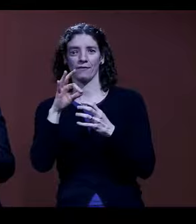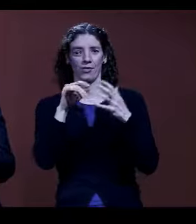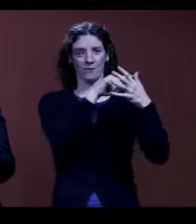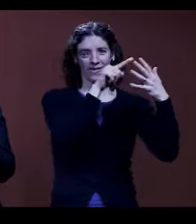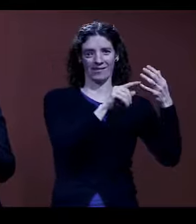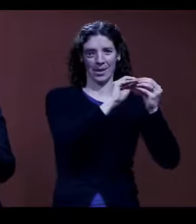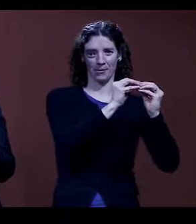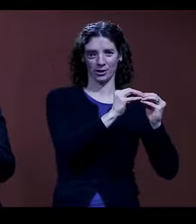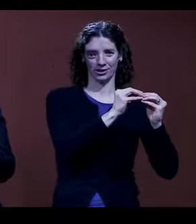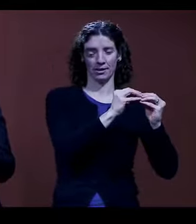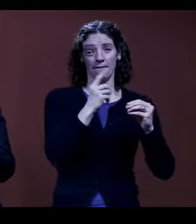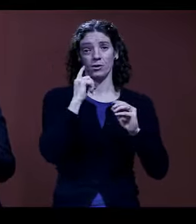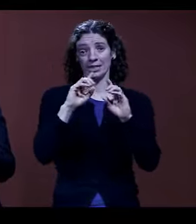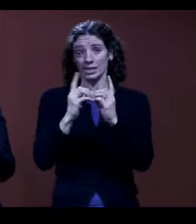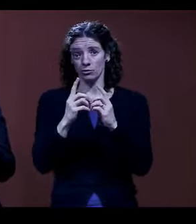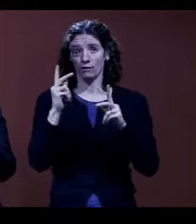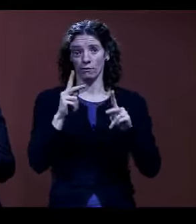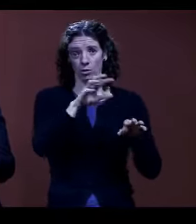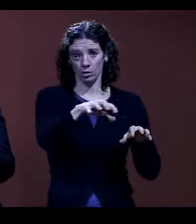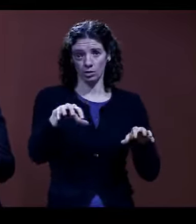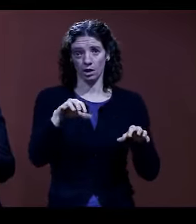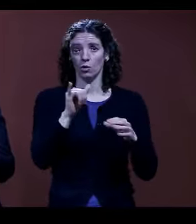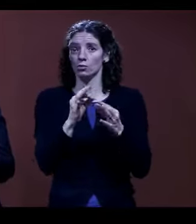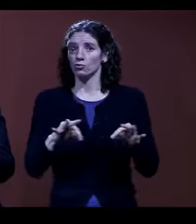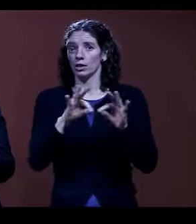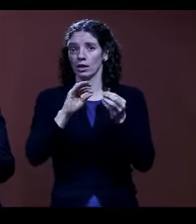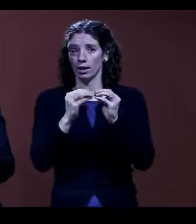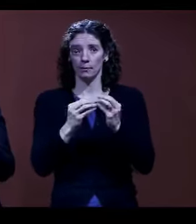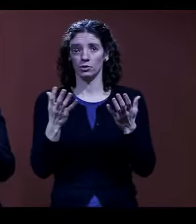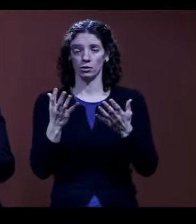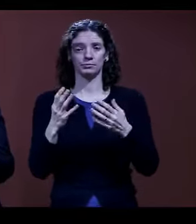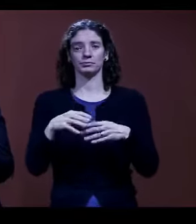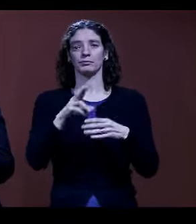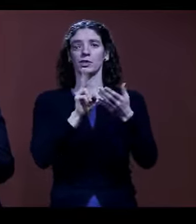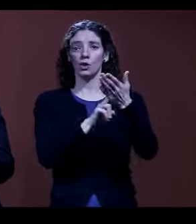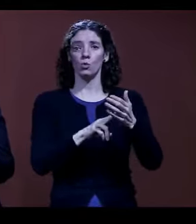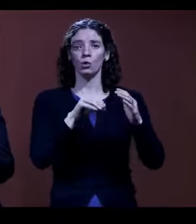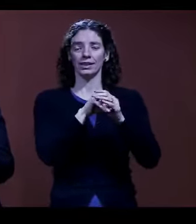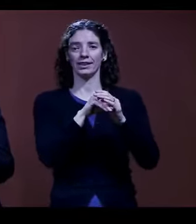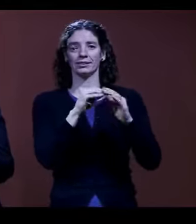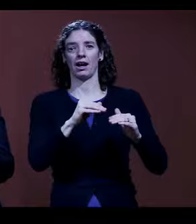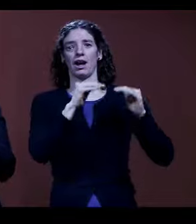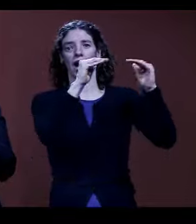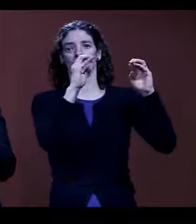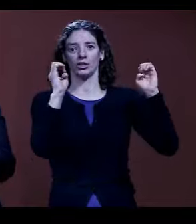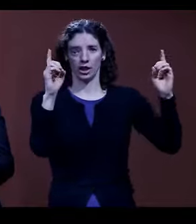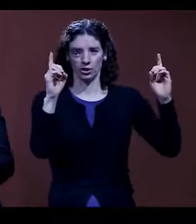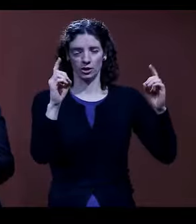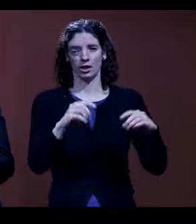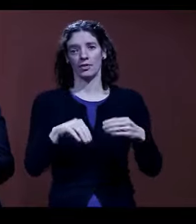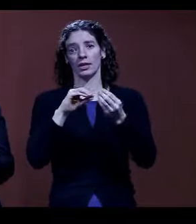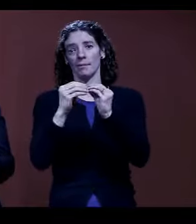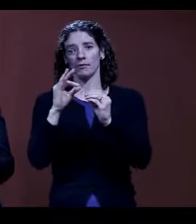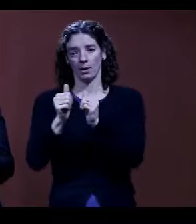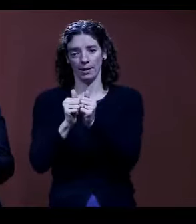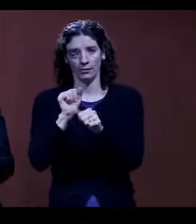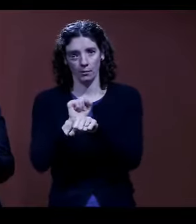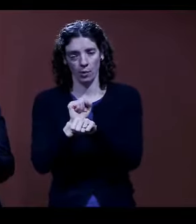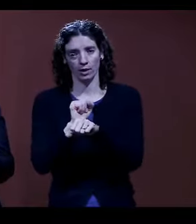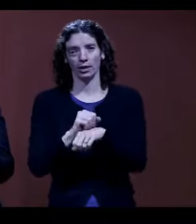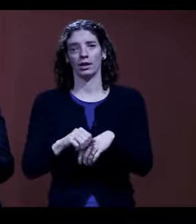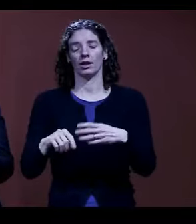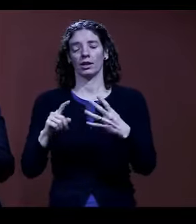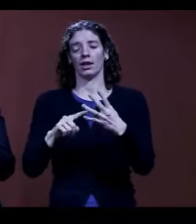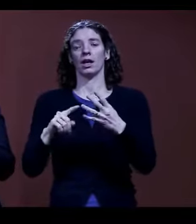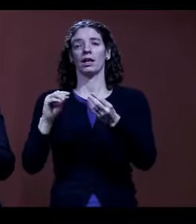district level folks, the critical numbers are the enrolled in higher education, the number competitively employed, the number in post-secondary ed and